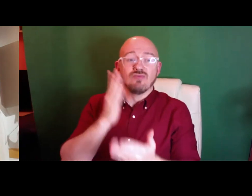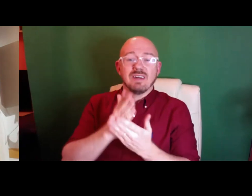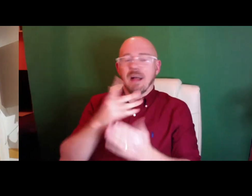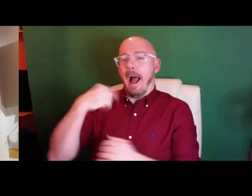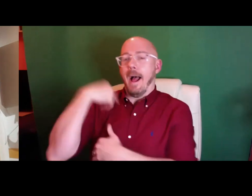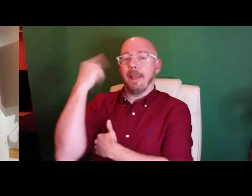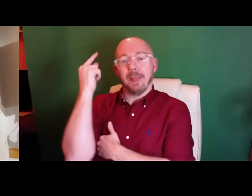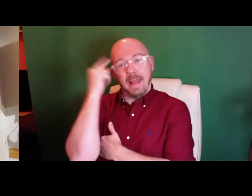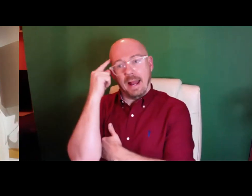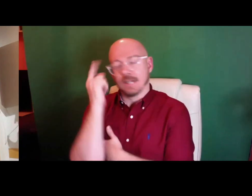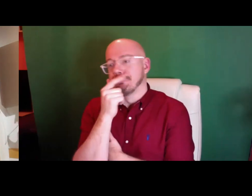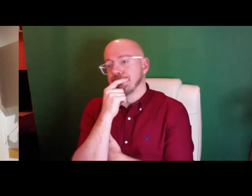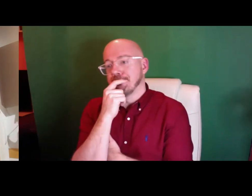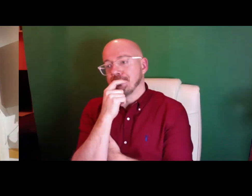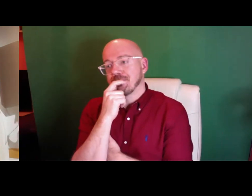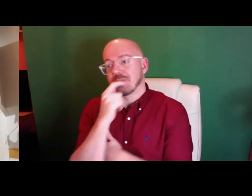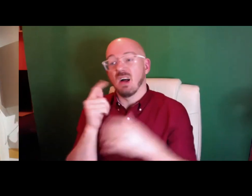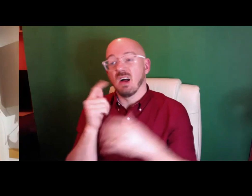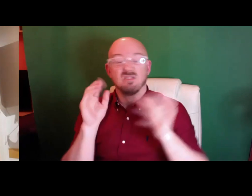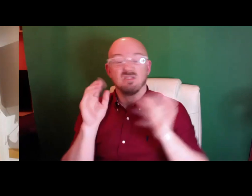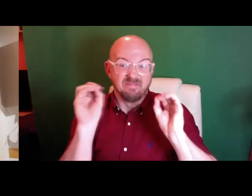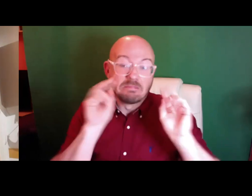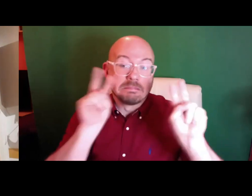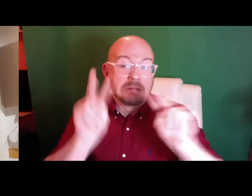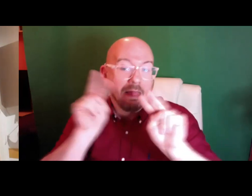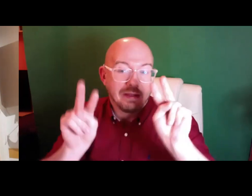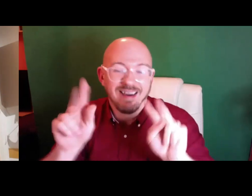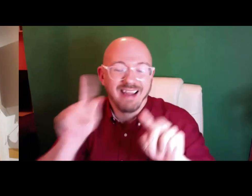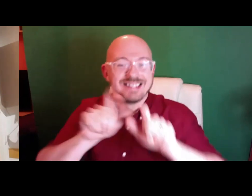Okay, this is a challenging question to answer.